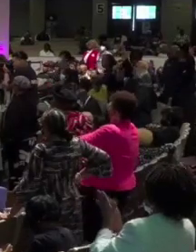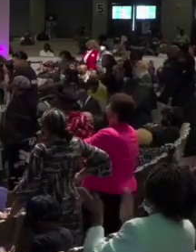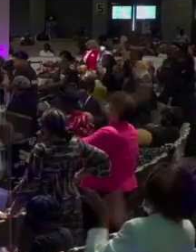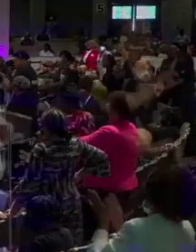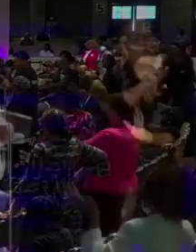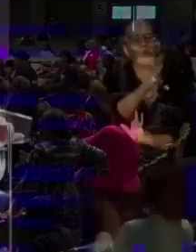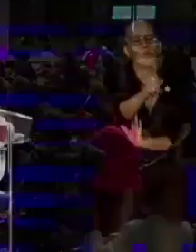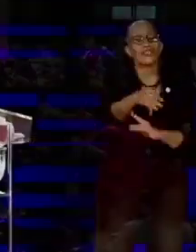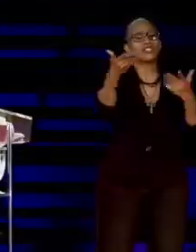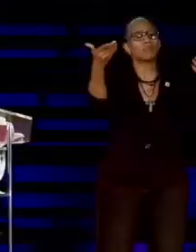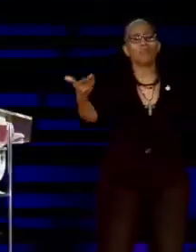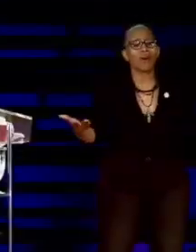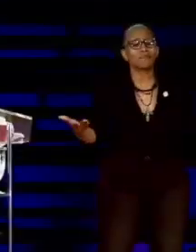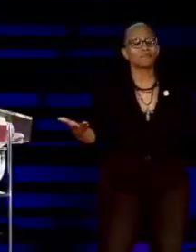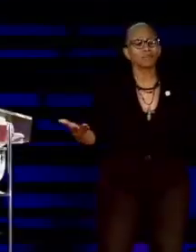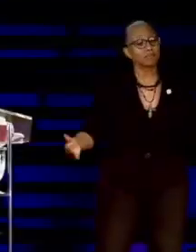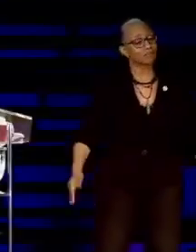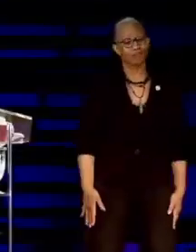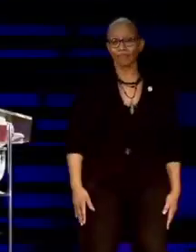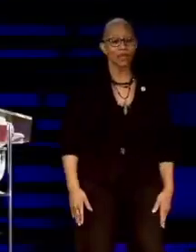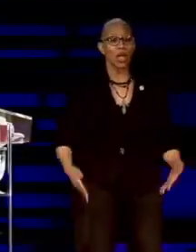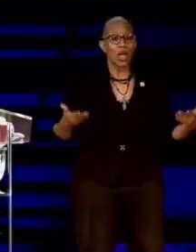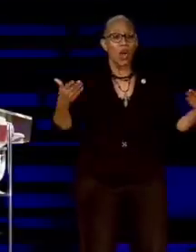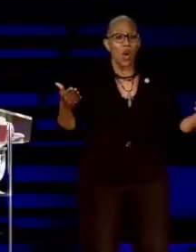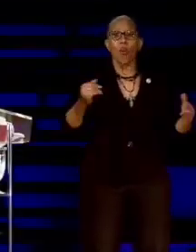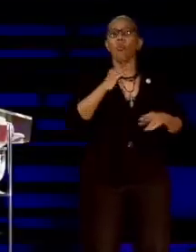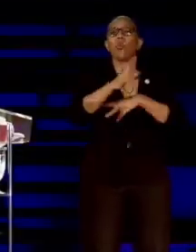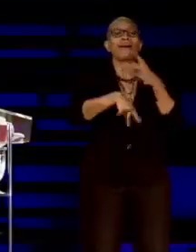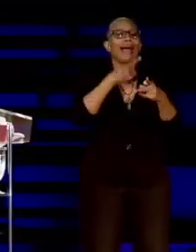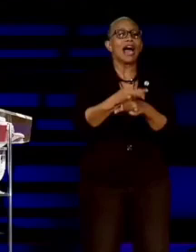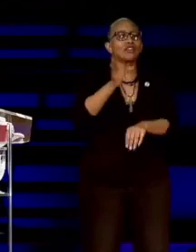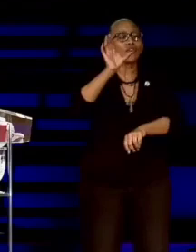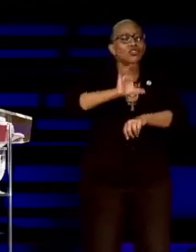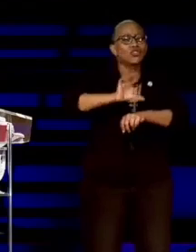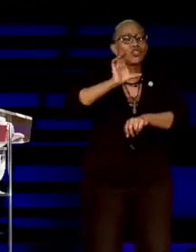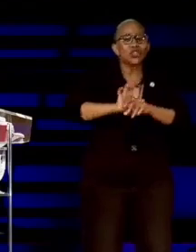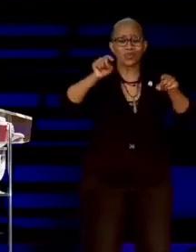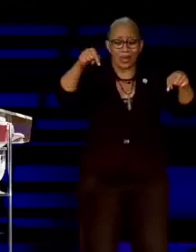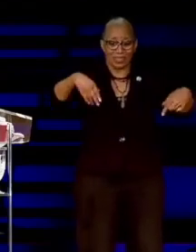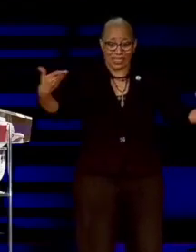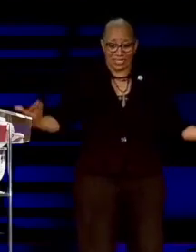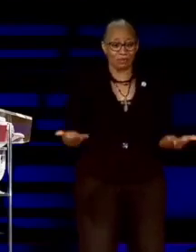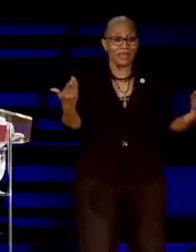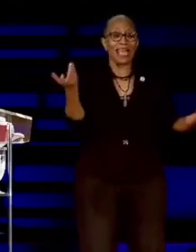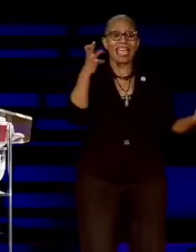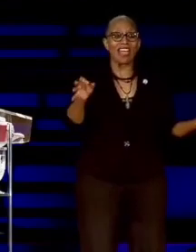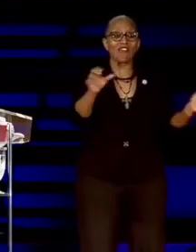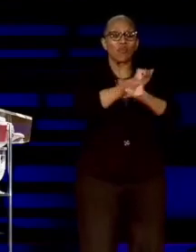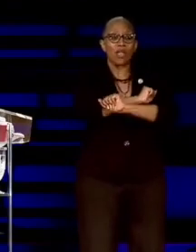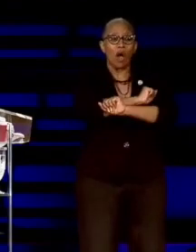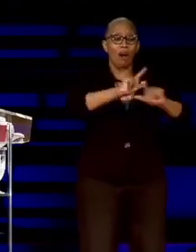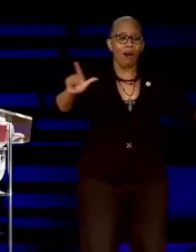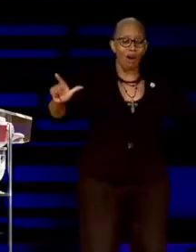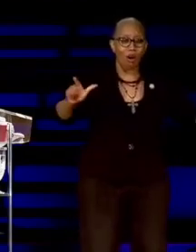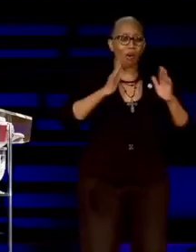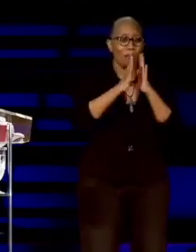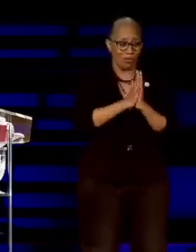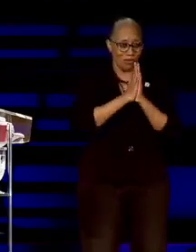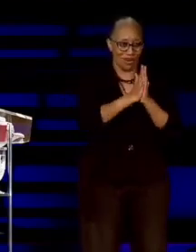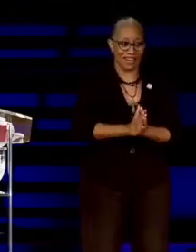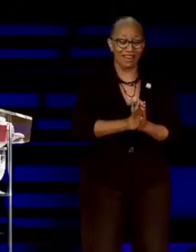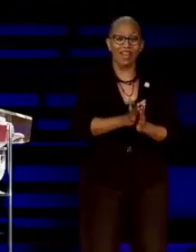question is, what kind of church would my church be? It would be a